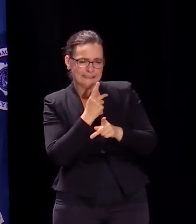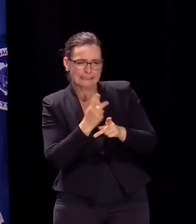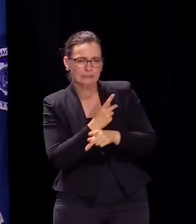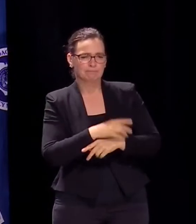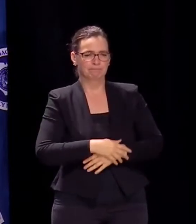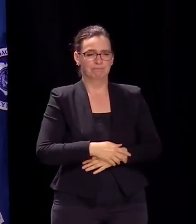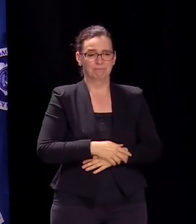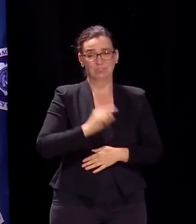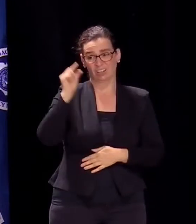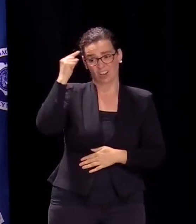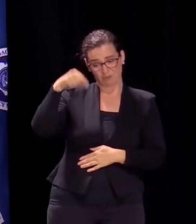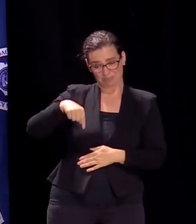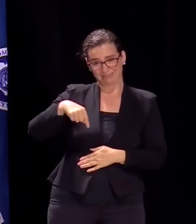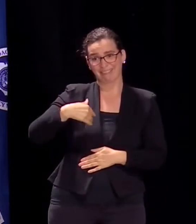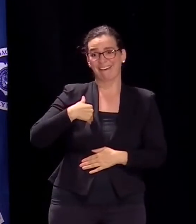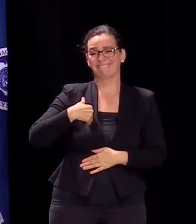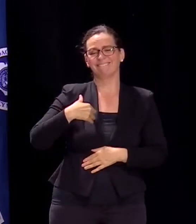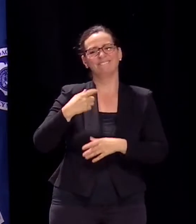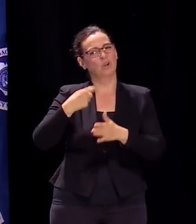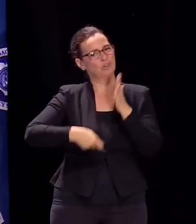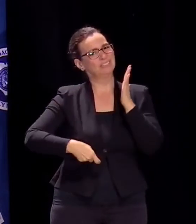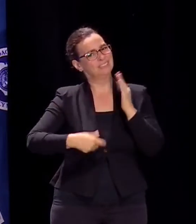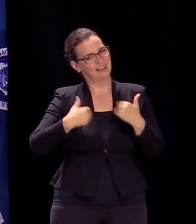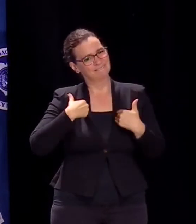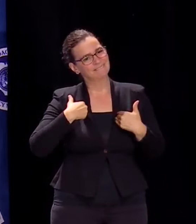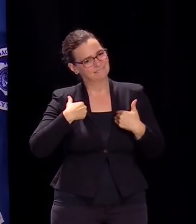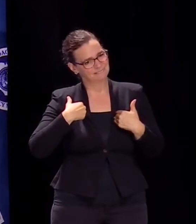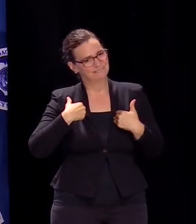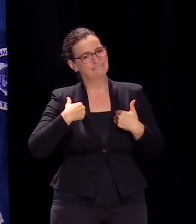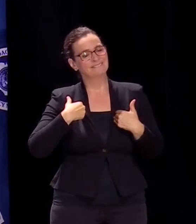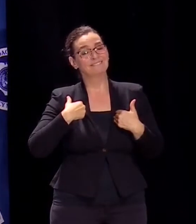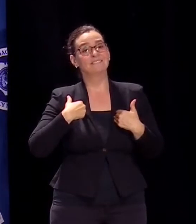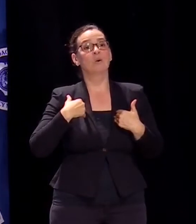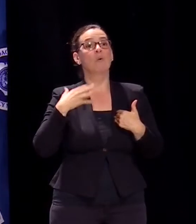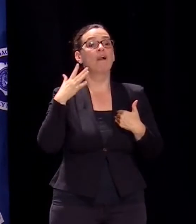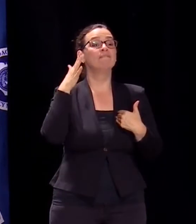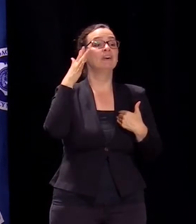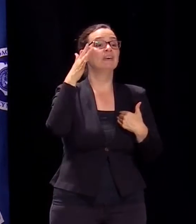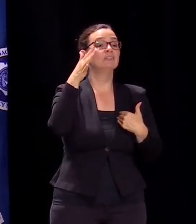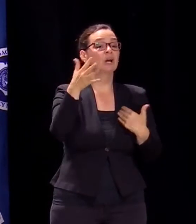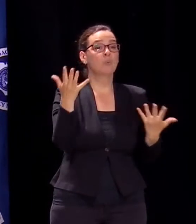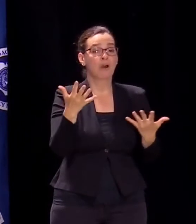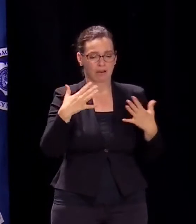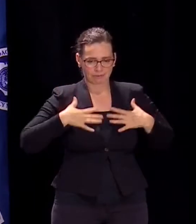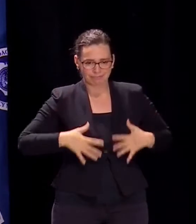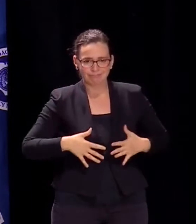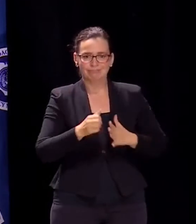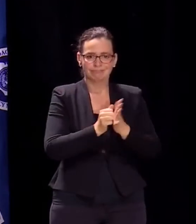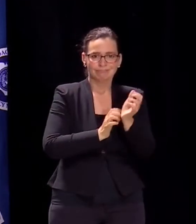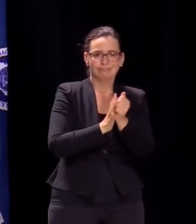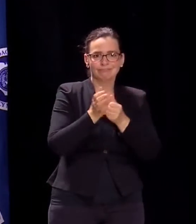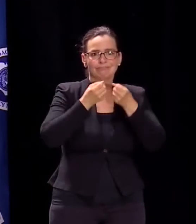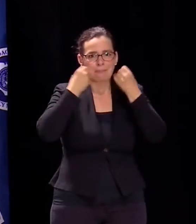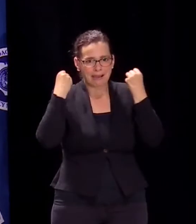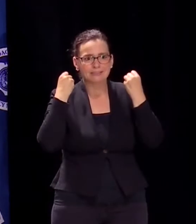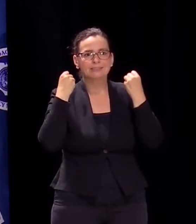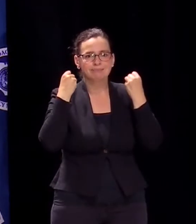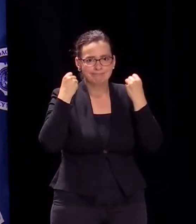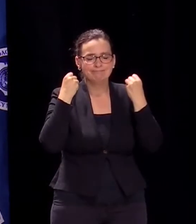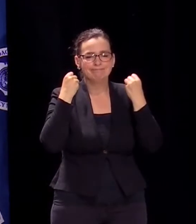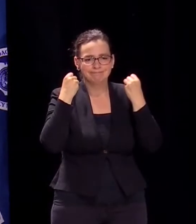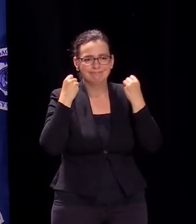to PPE, tests, ventilators, and preparing and planning for worst case scenarios in the